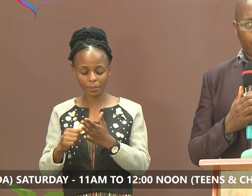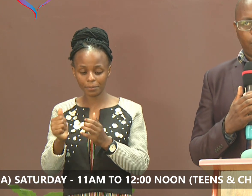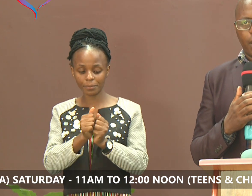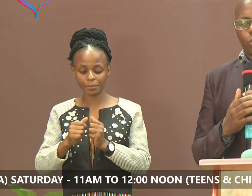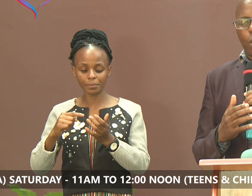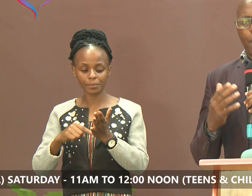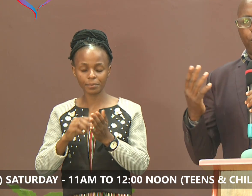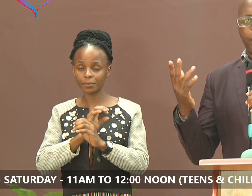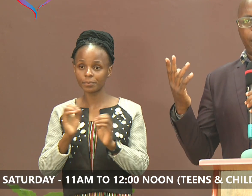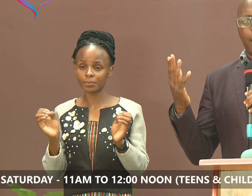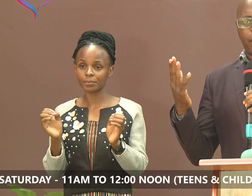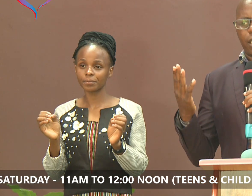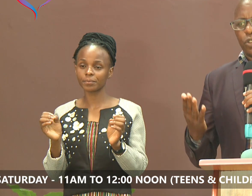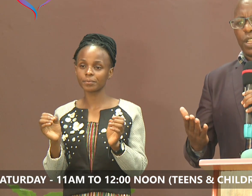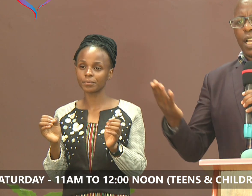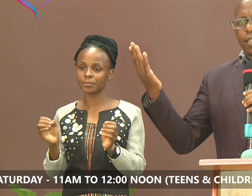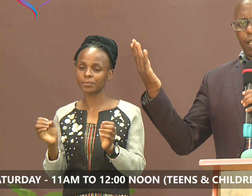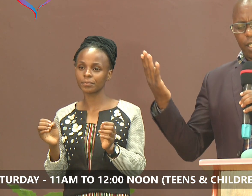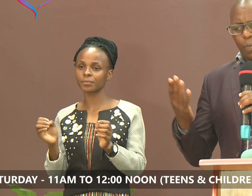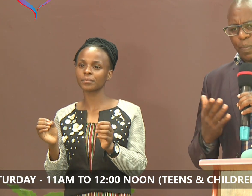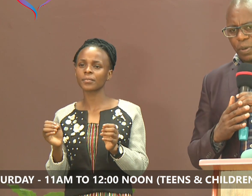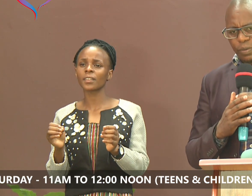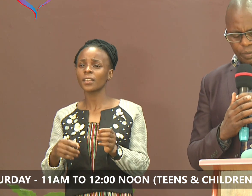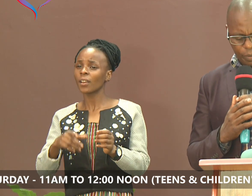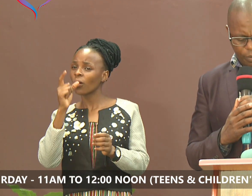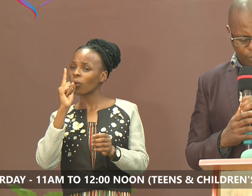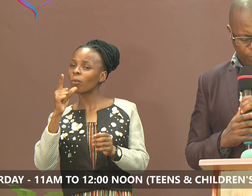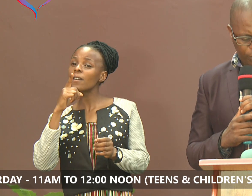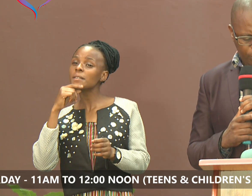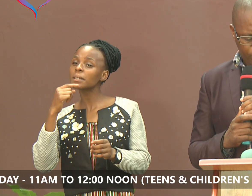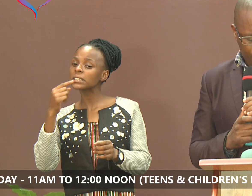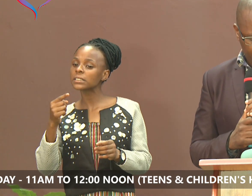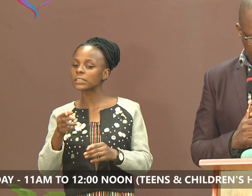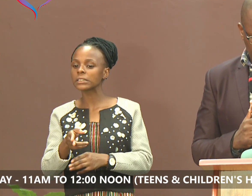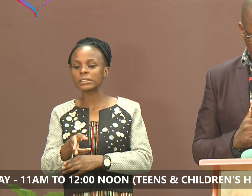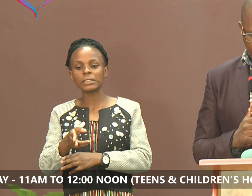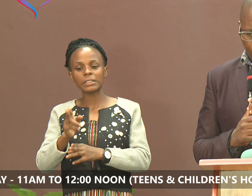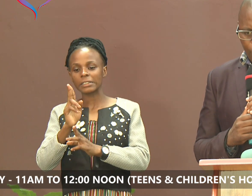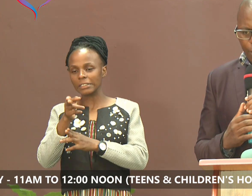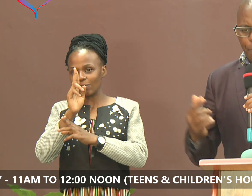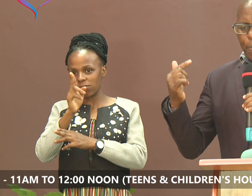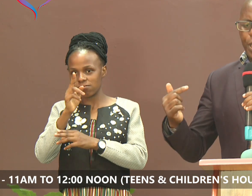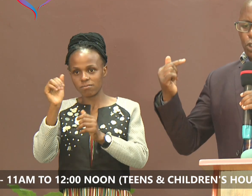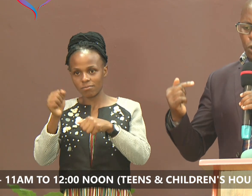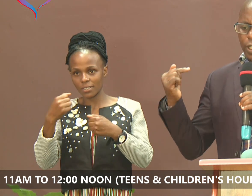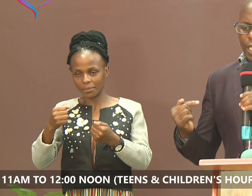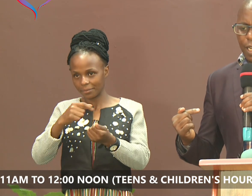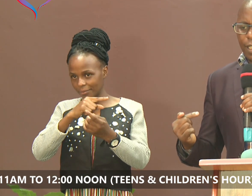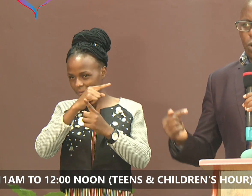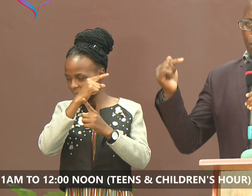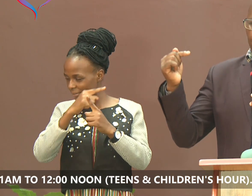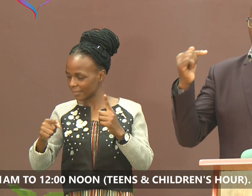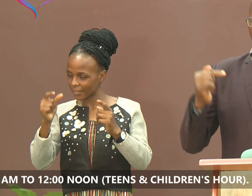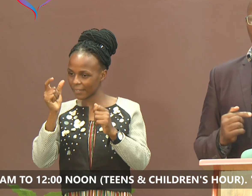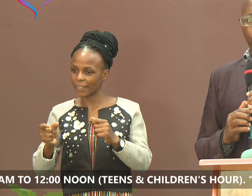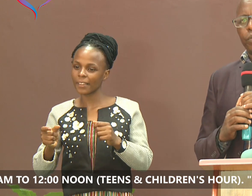na technology. There is one man who said that it is not guns that kill people. Omuntu omu yagamba nti mundu size ezita abantu. The people that hold the guns